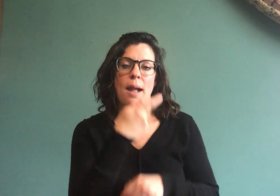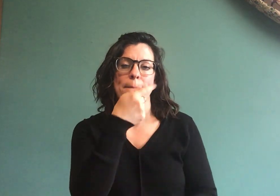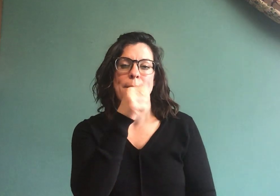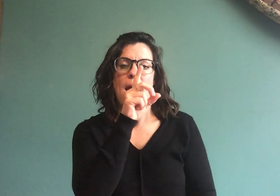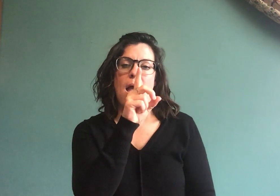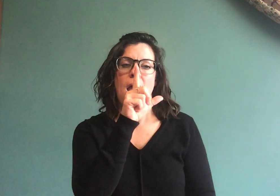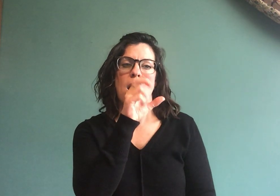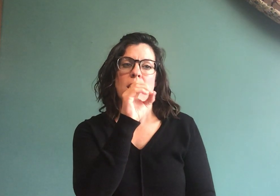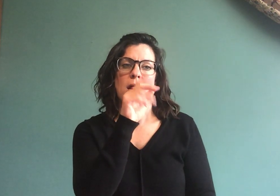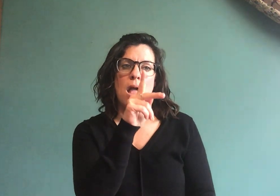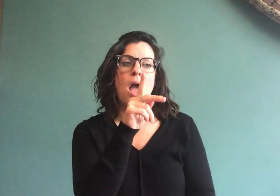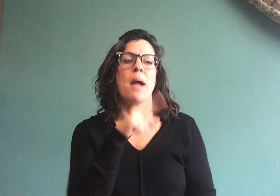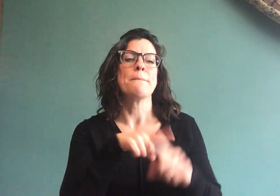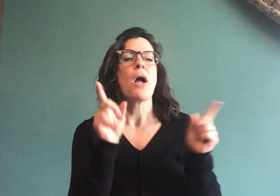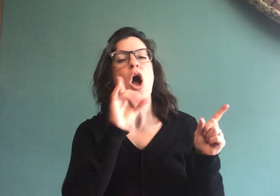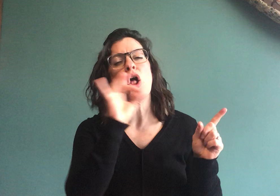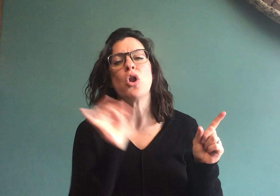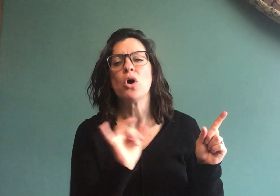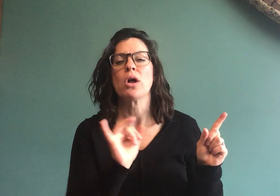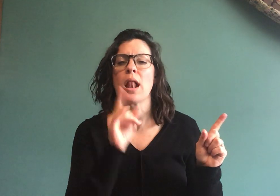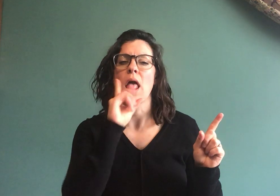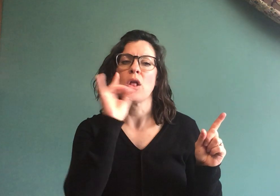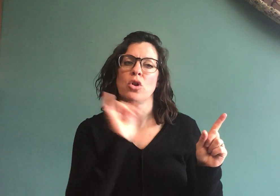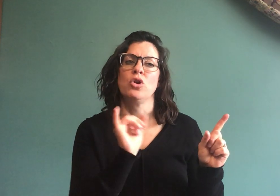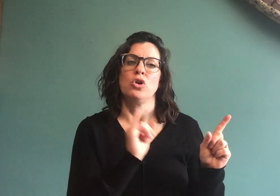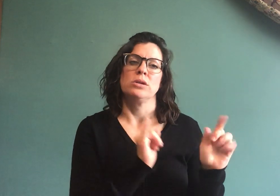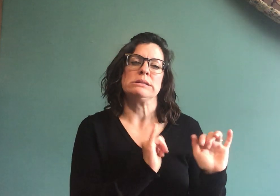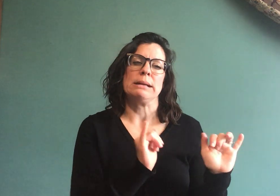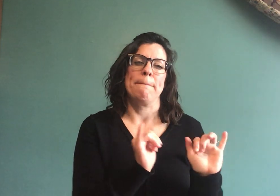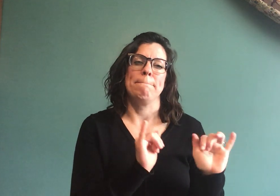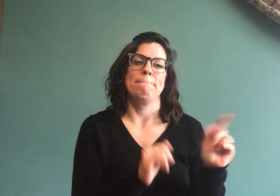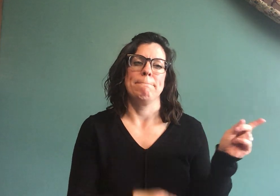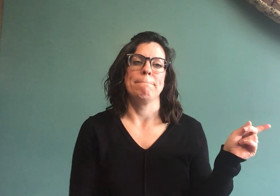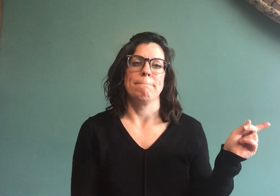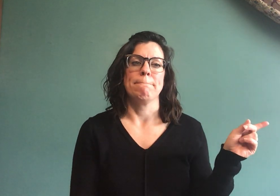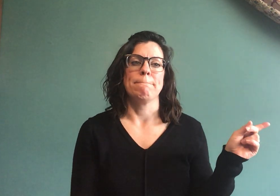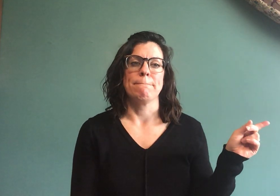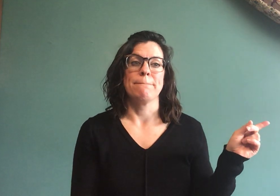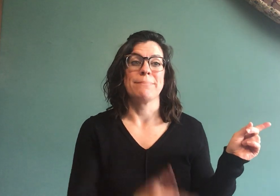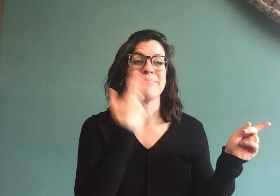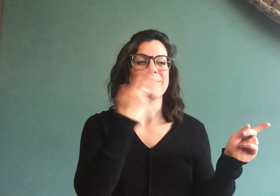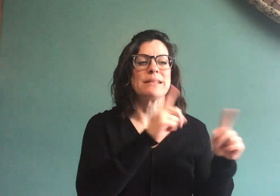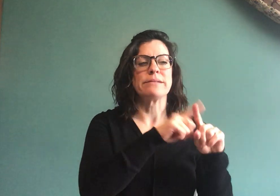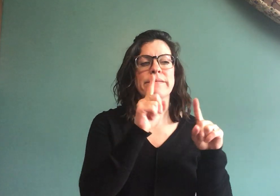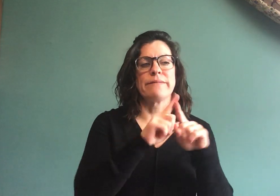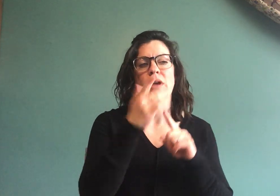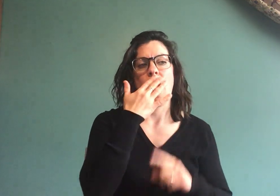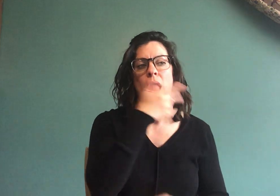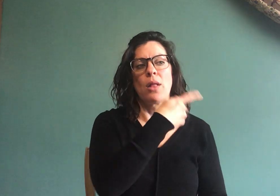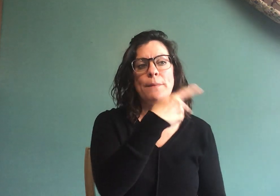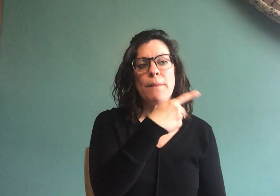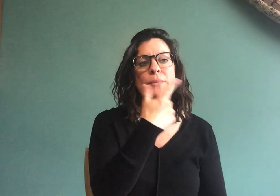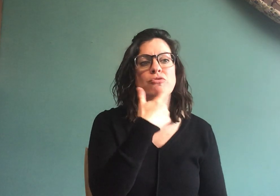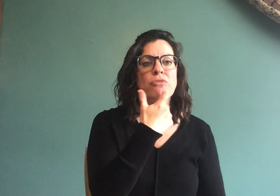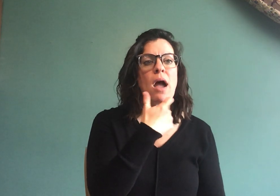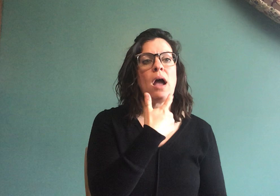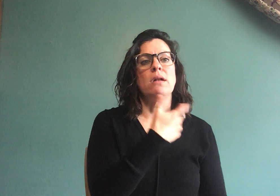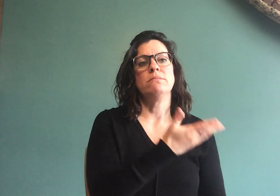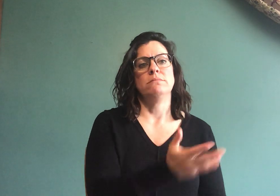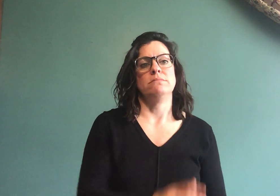Okay, this one's same thing, but that's purple. This is red. That's all. Okay, here goes my cat. She's hiding because the